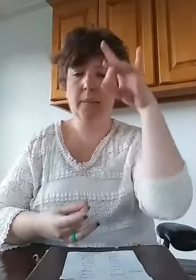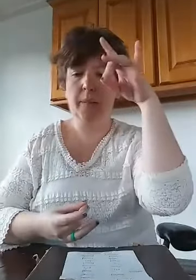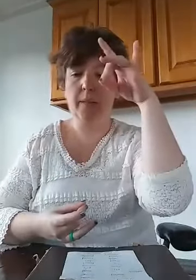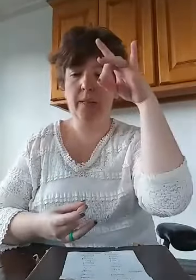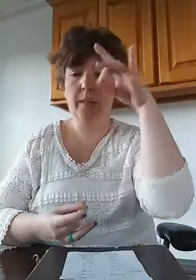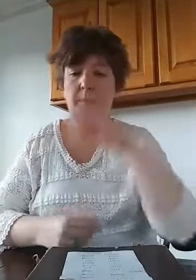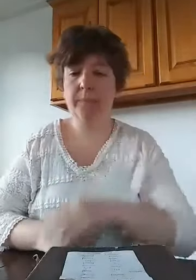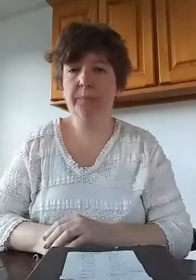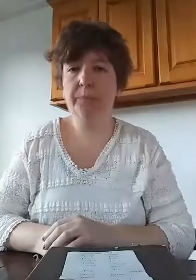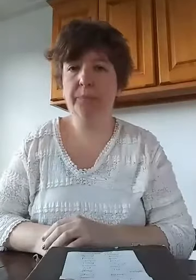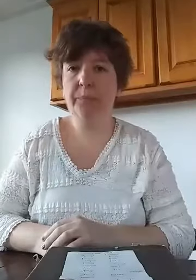Spirit.